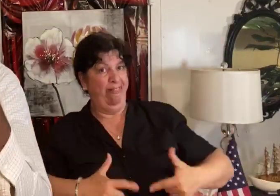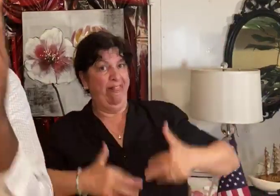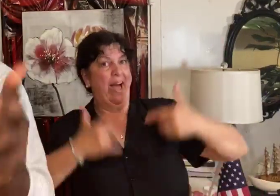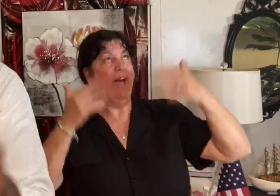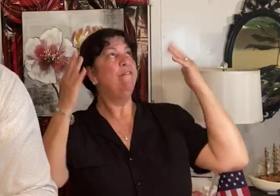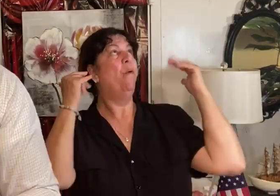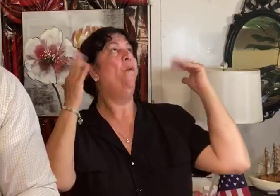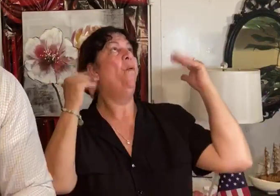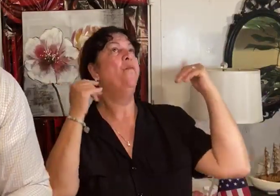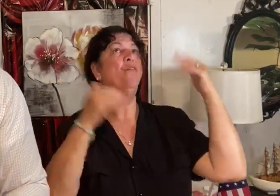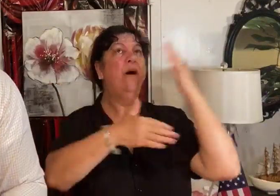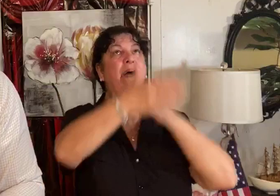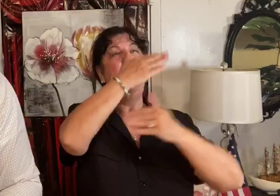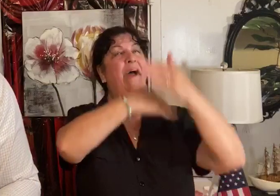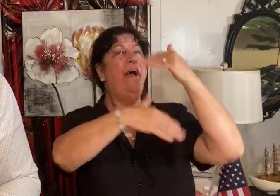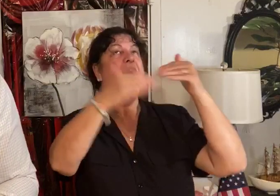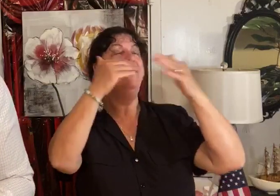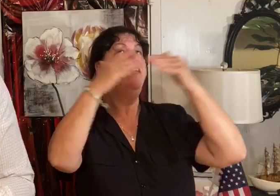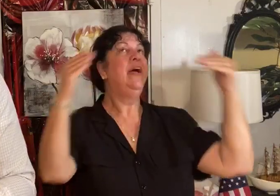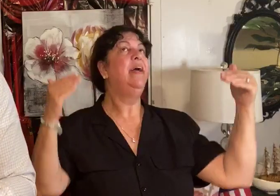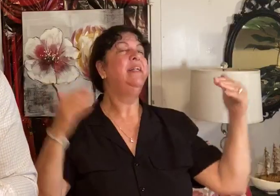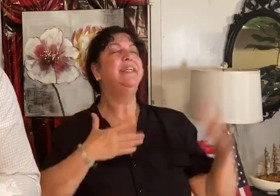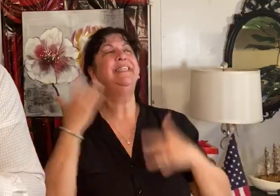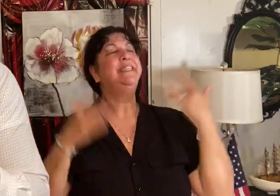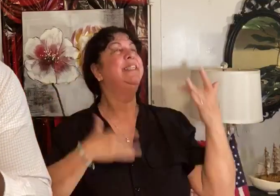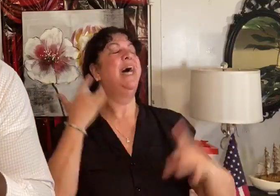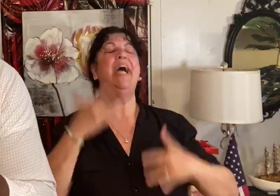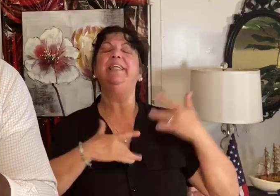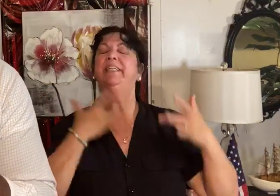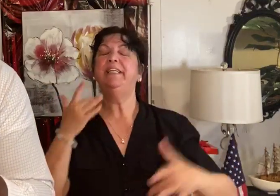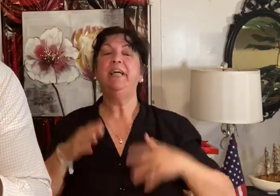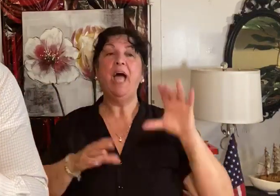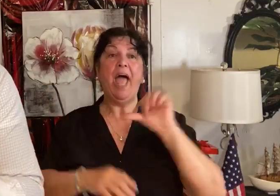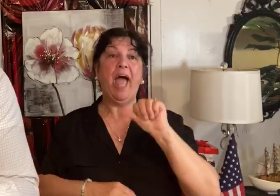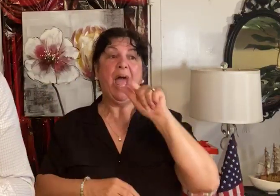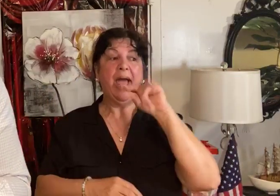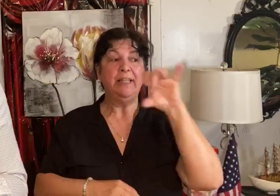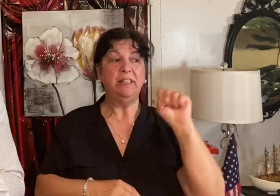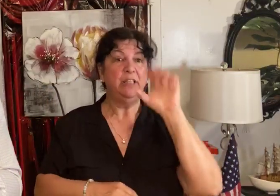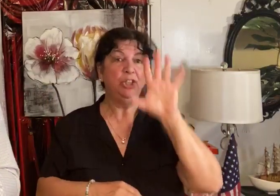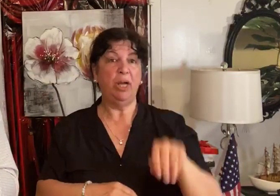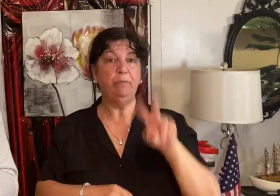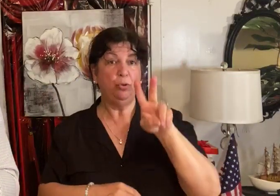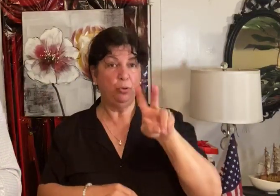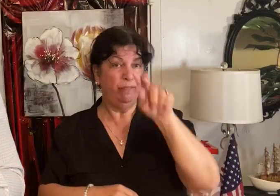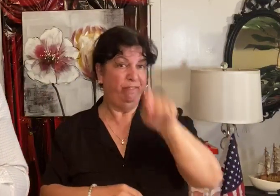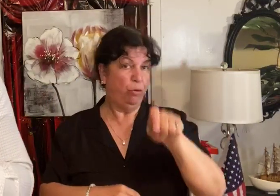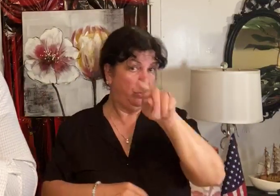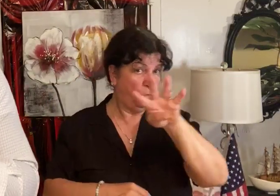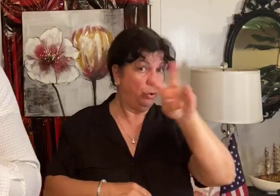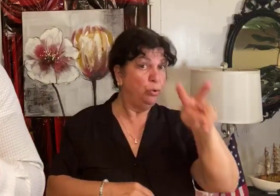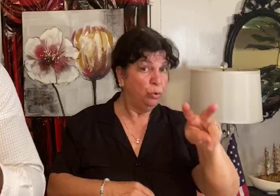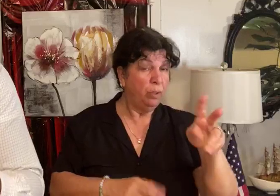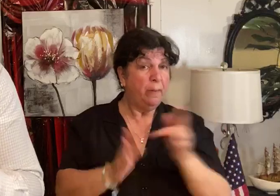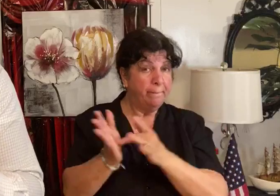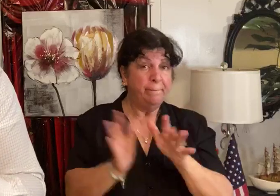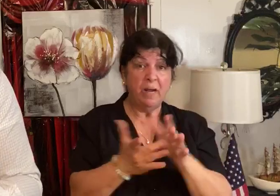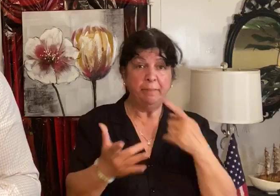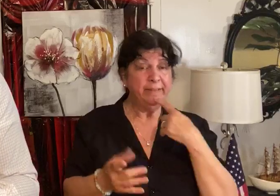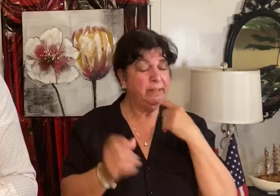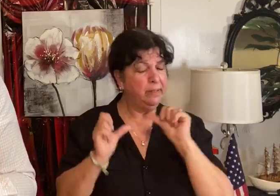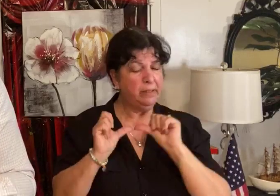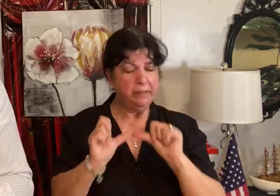were all kinds of excited. And so here in Acts chapter 2, verse 42, the Bible says, "And they